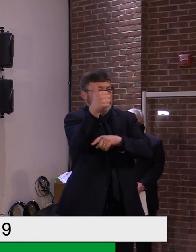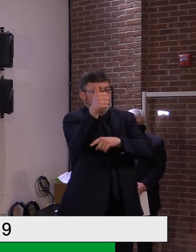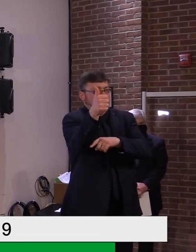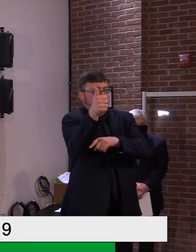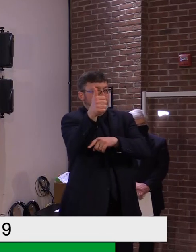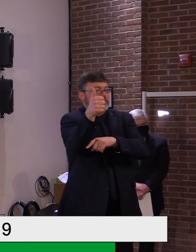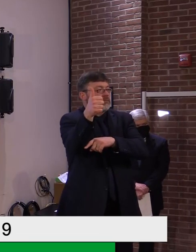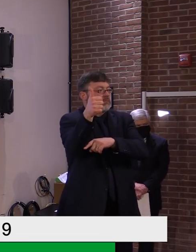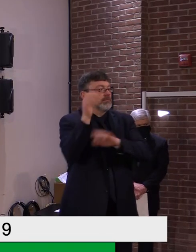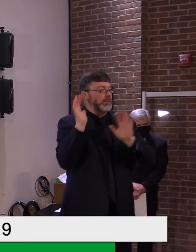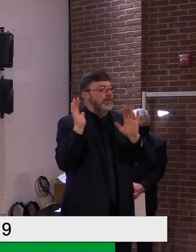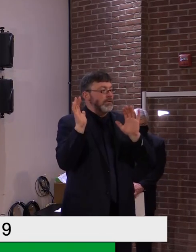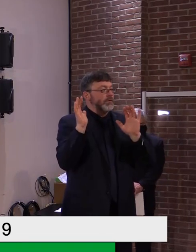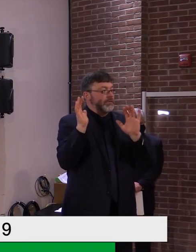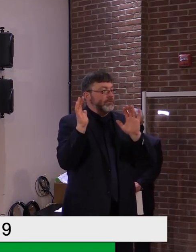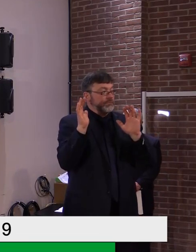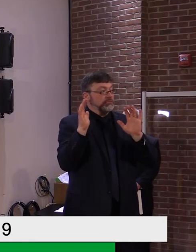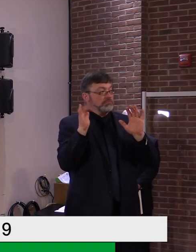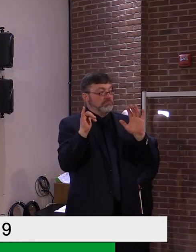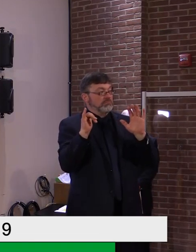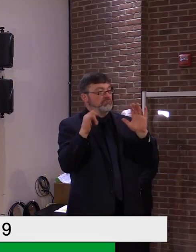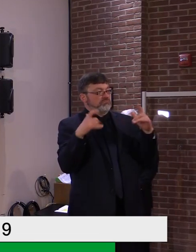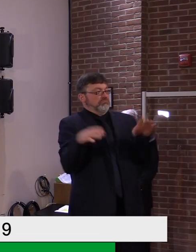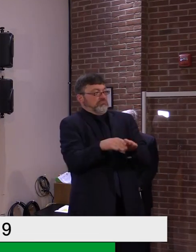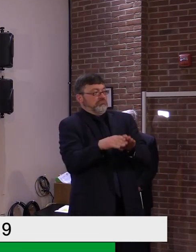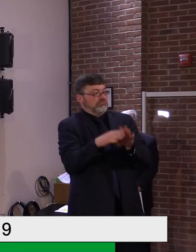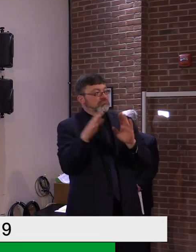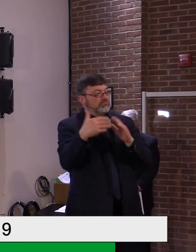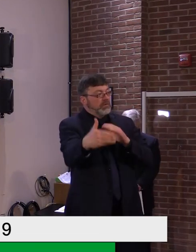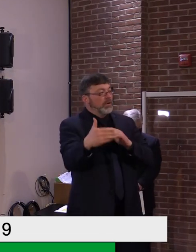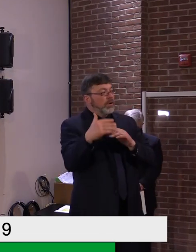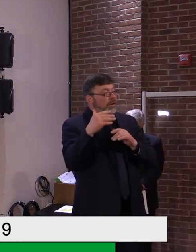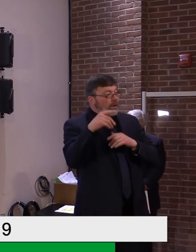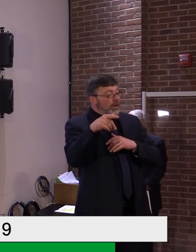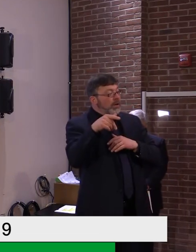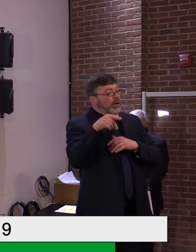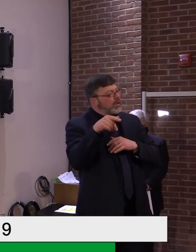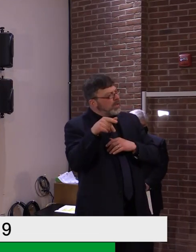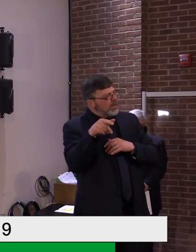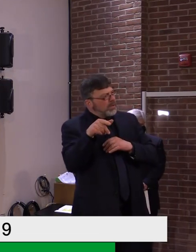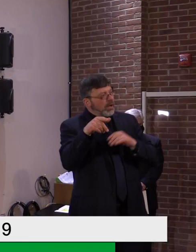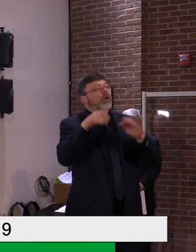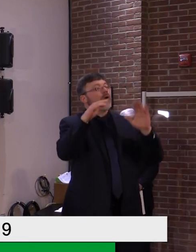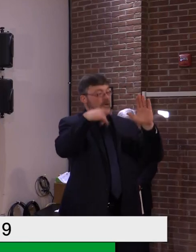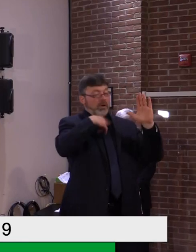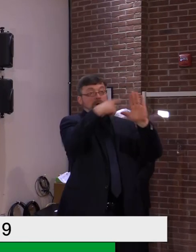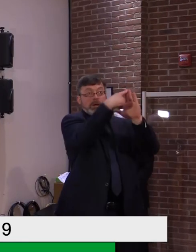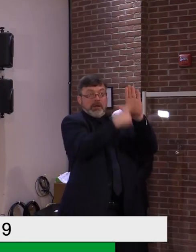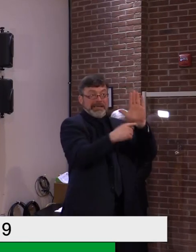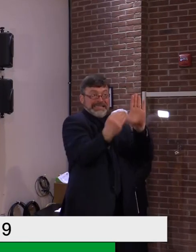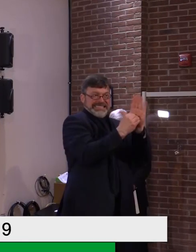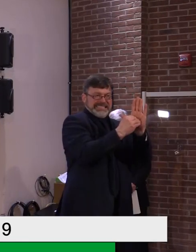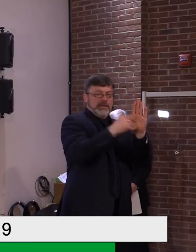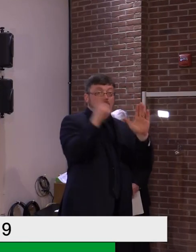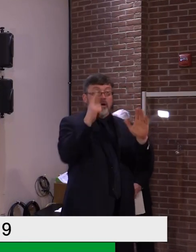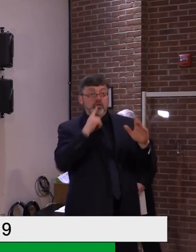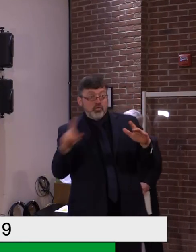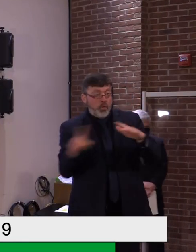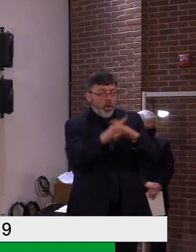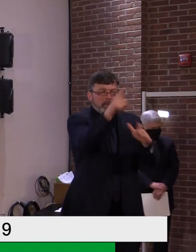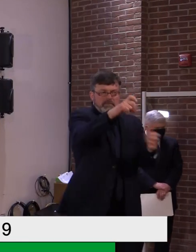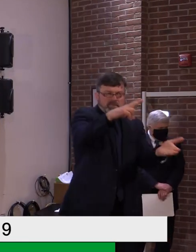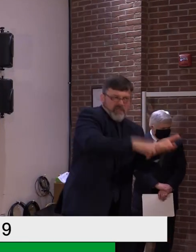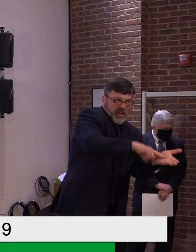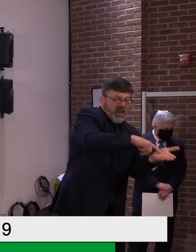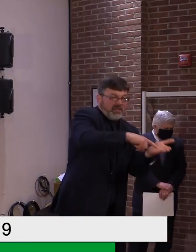bar being open is not as you imagine people standing shoulder to shoulder having their cocktail socializing. It's, they